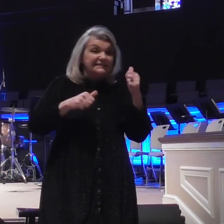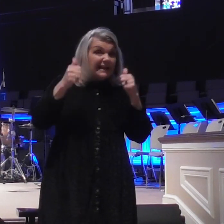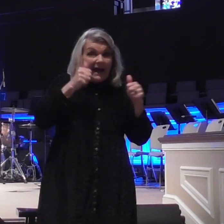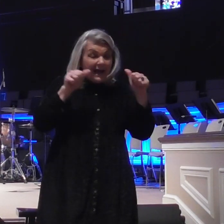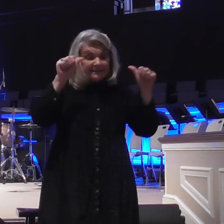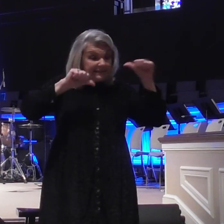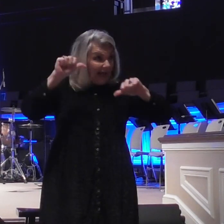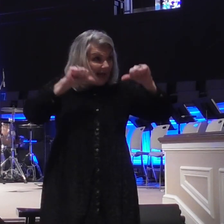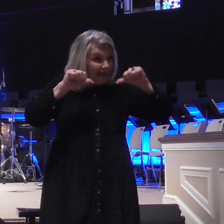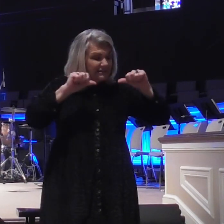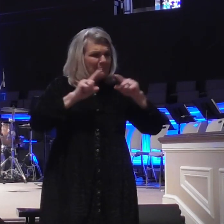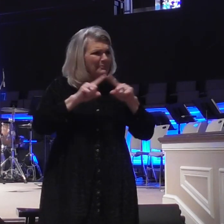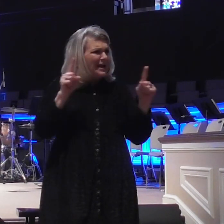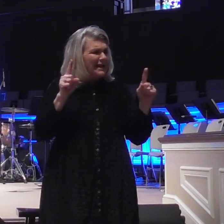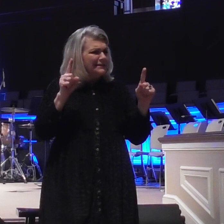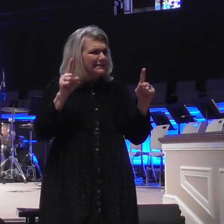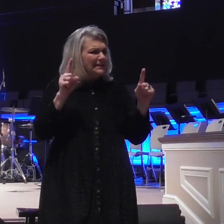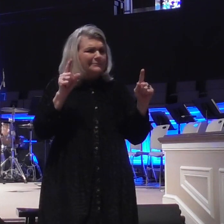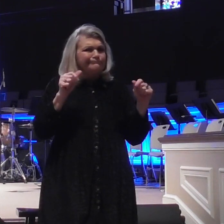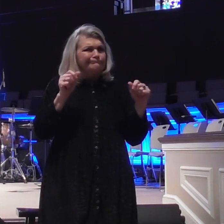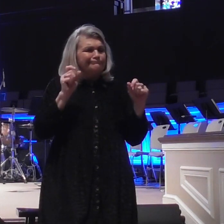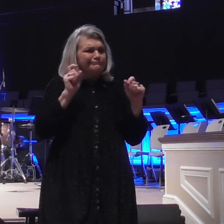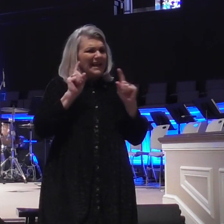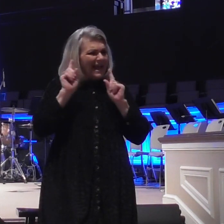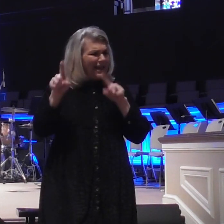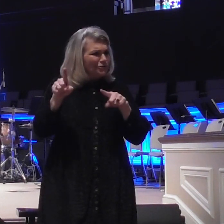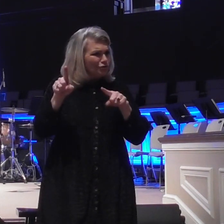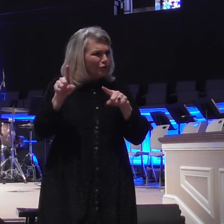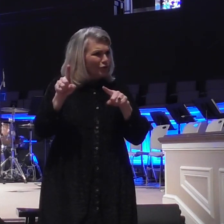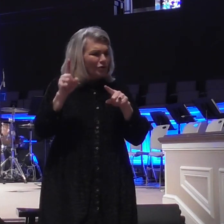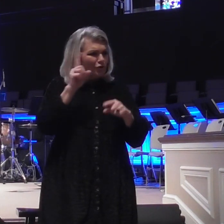still can't answer this question, what is a person?